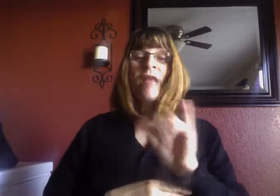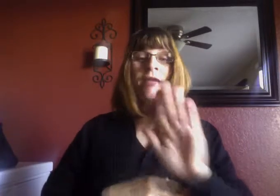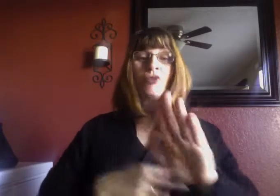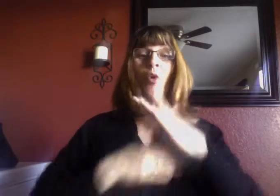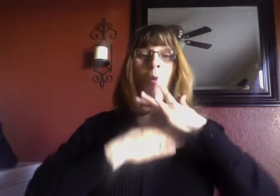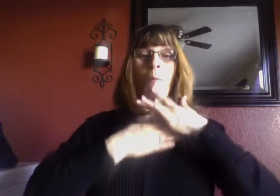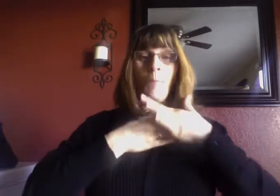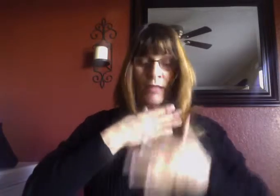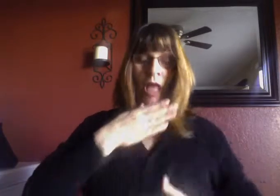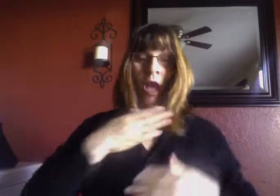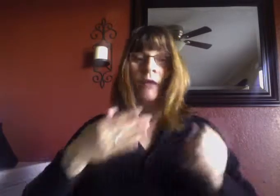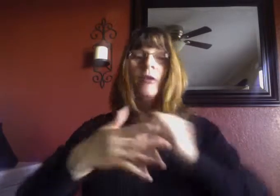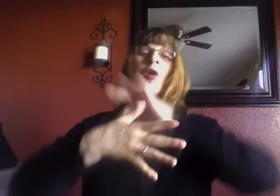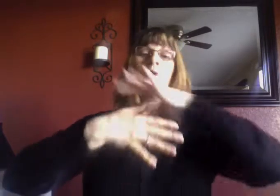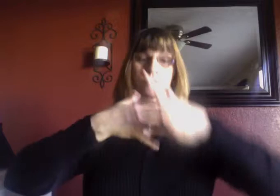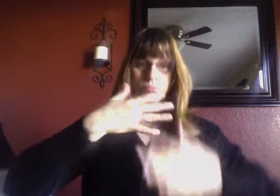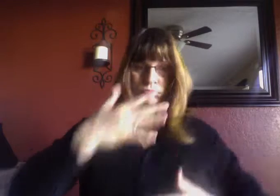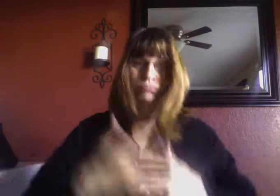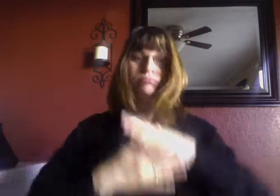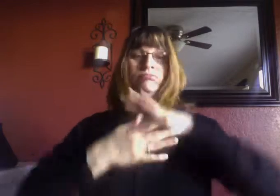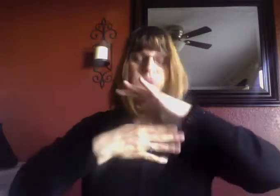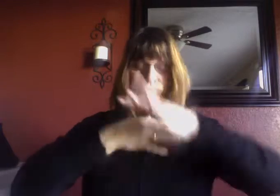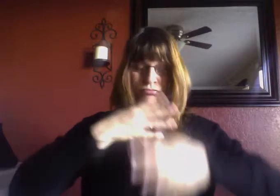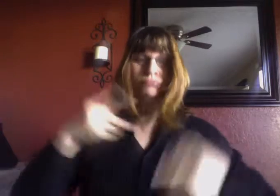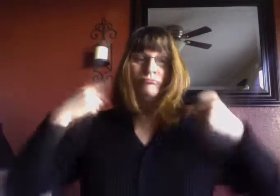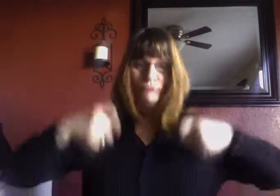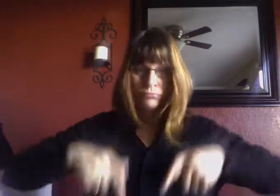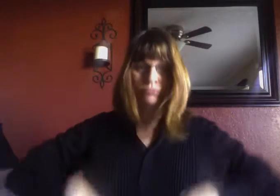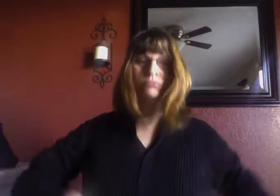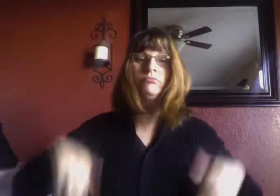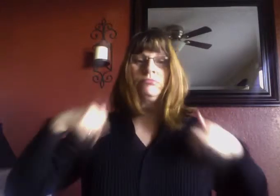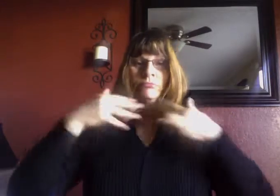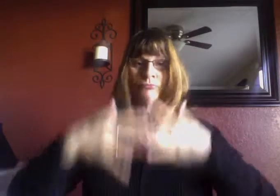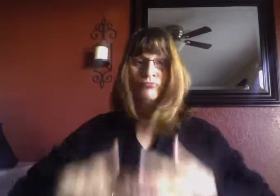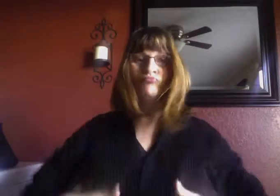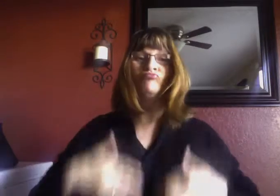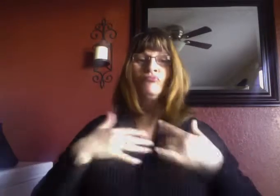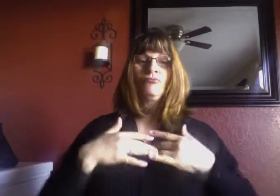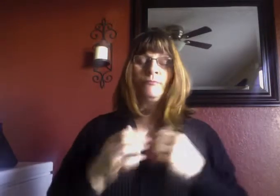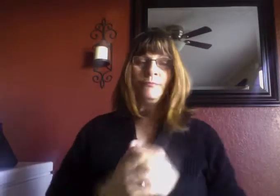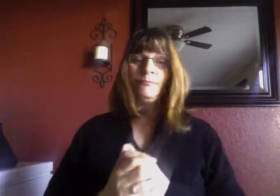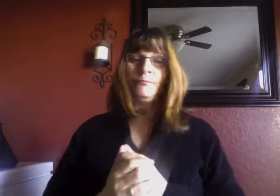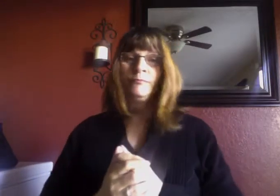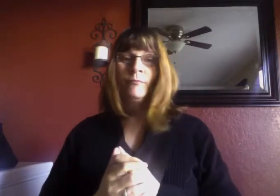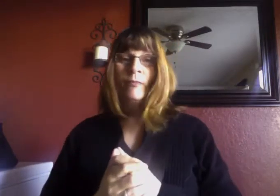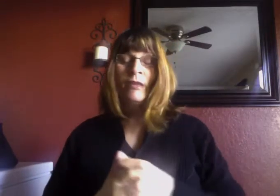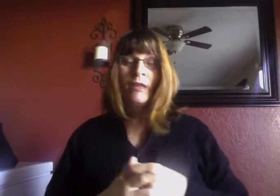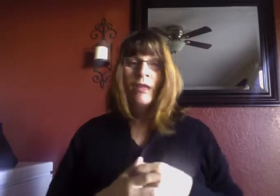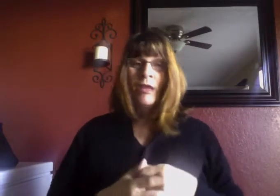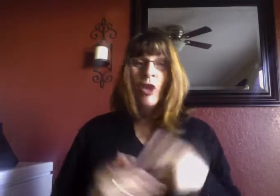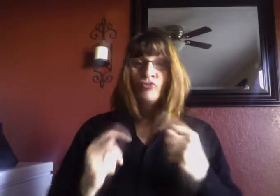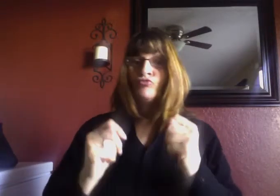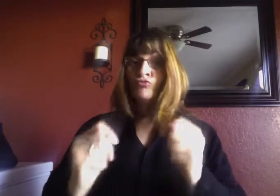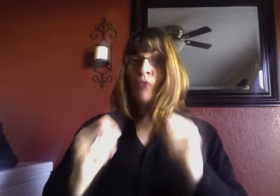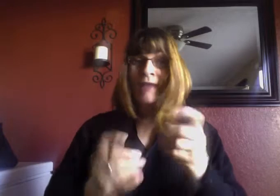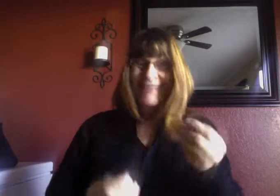Otherwise, sensory cells would have impulses coming out of them when information was trying to come in them. That